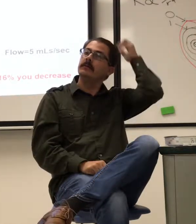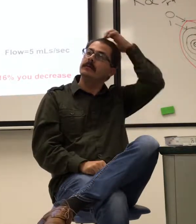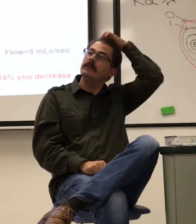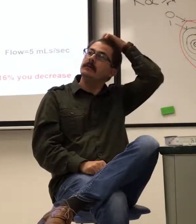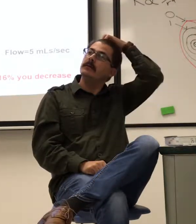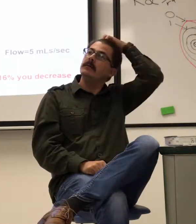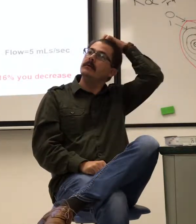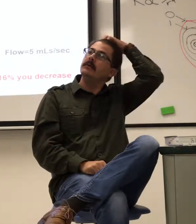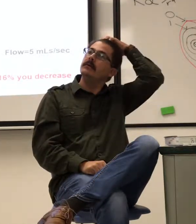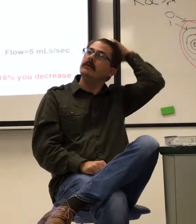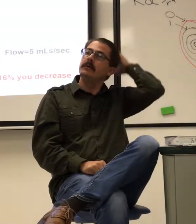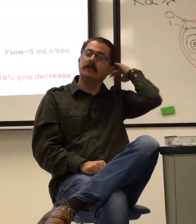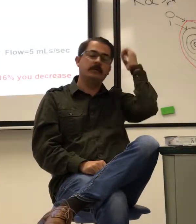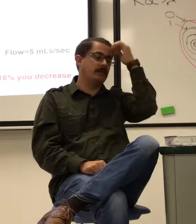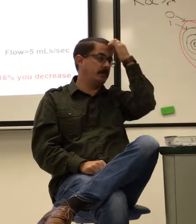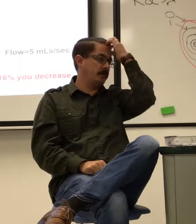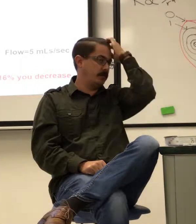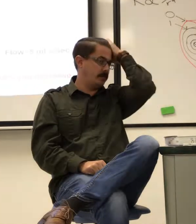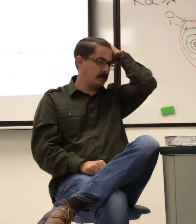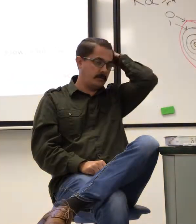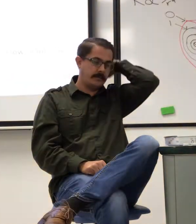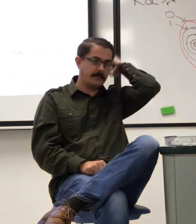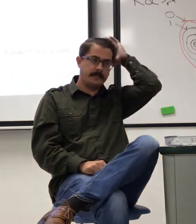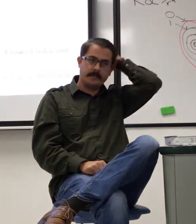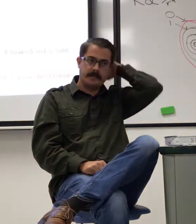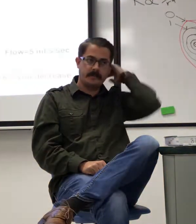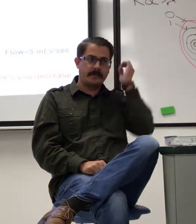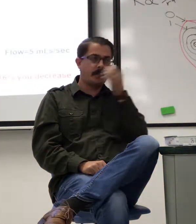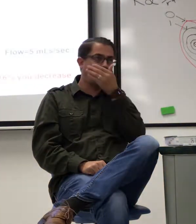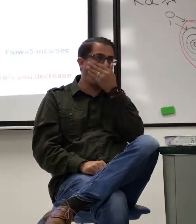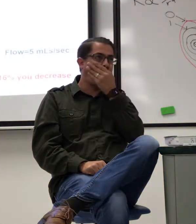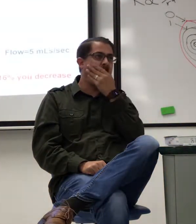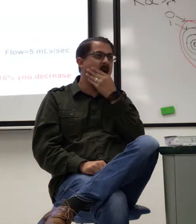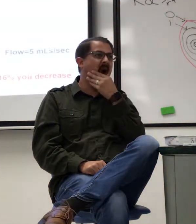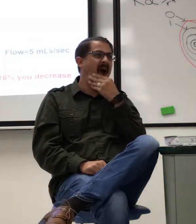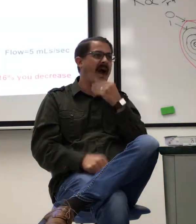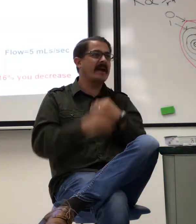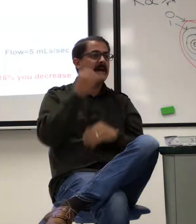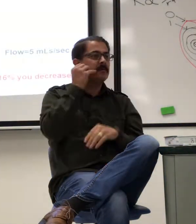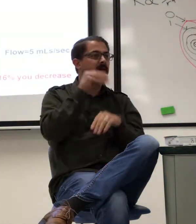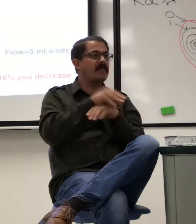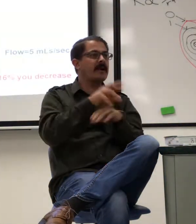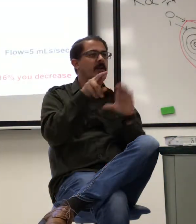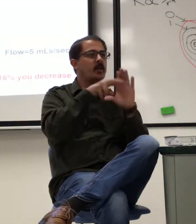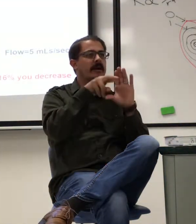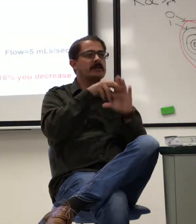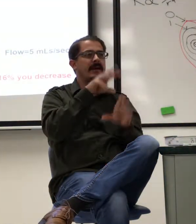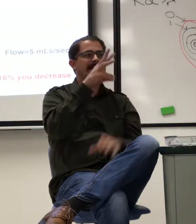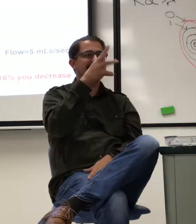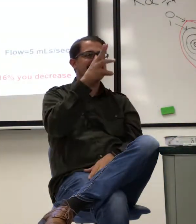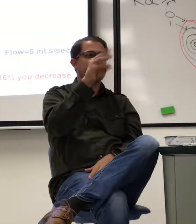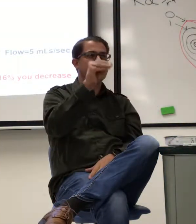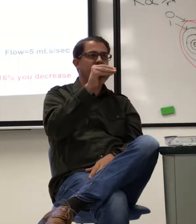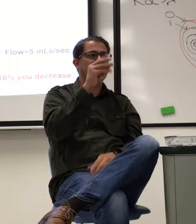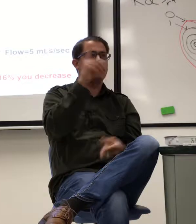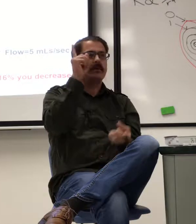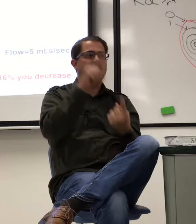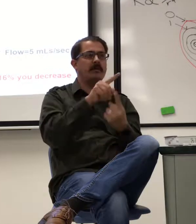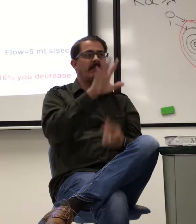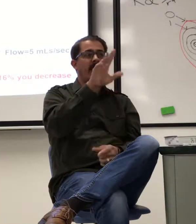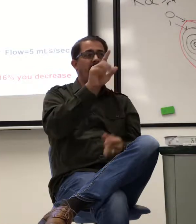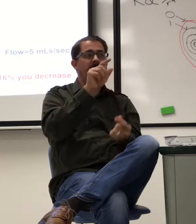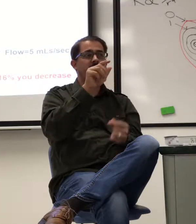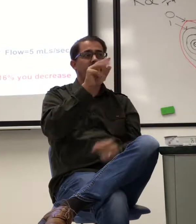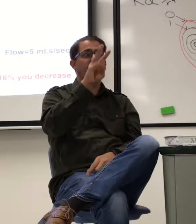All other things being equal, if you affect the tube radius by 16%, you down it from 5 to 4.2, you